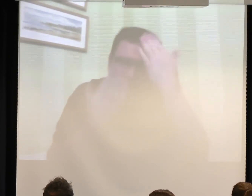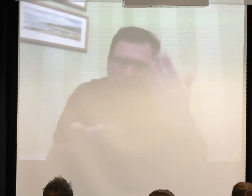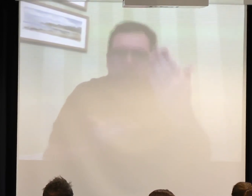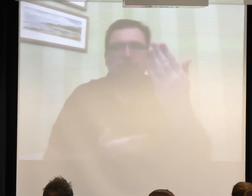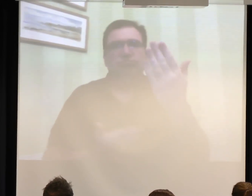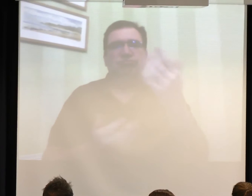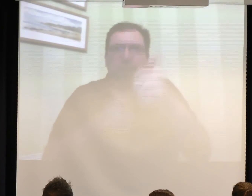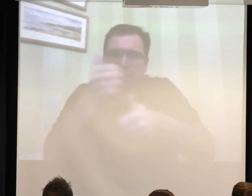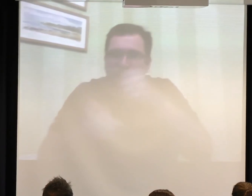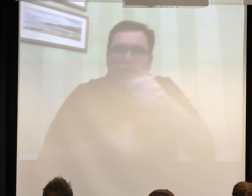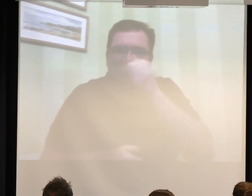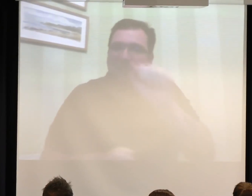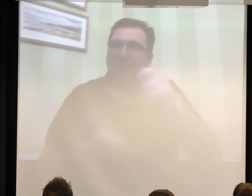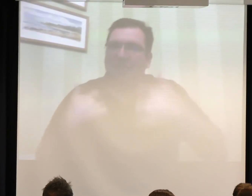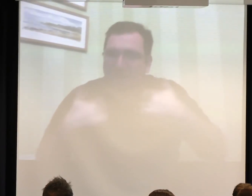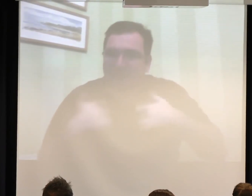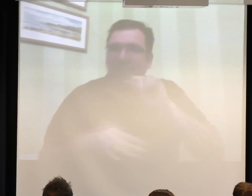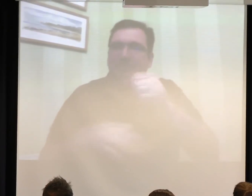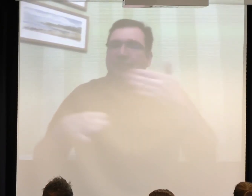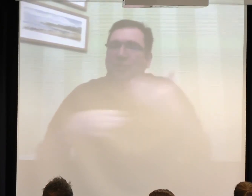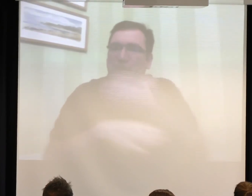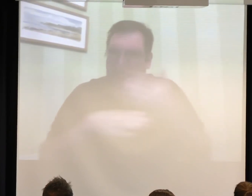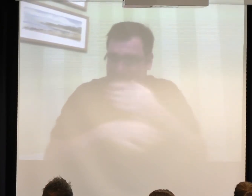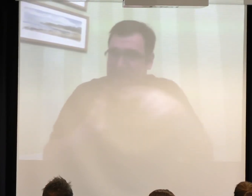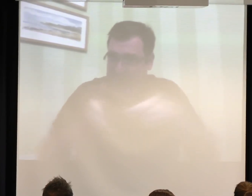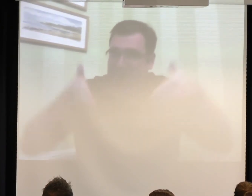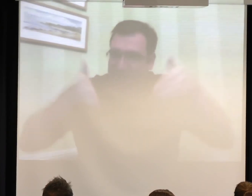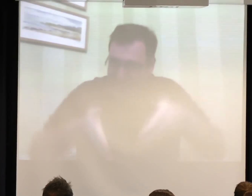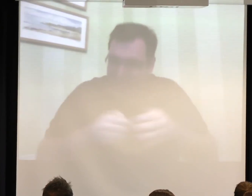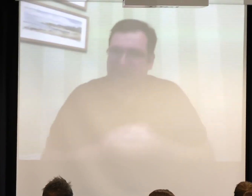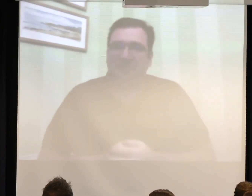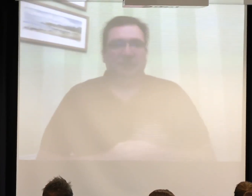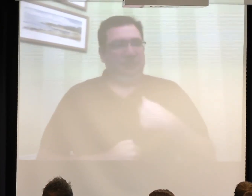from around the country that knew him that wanted to pay their respects to John, to his family and the life